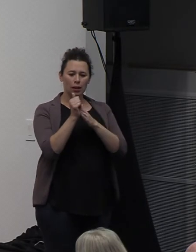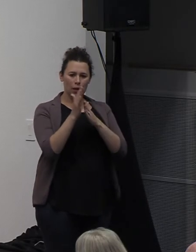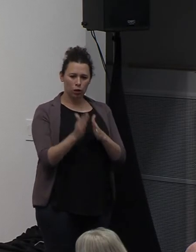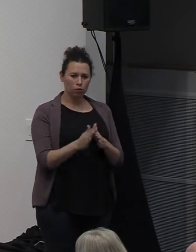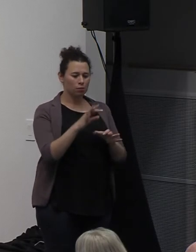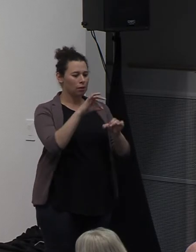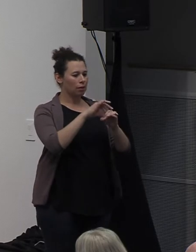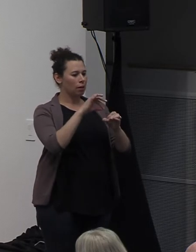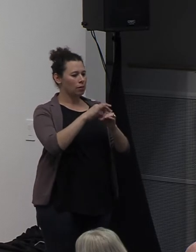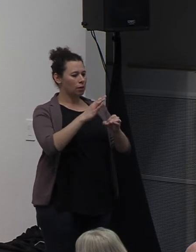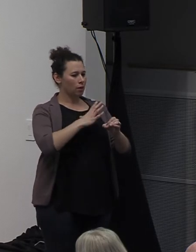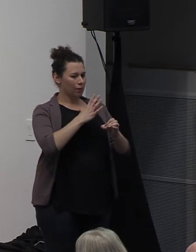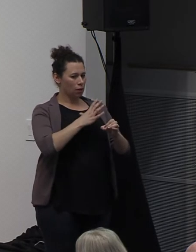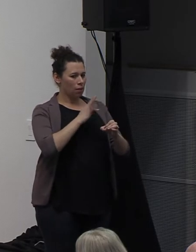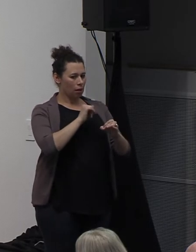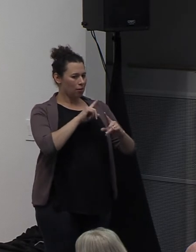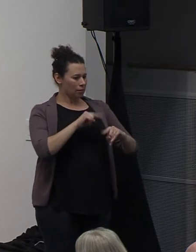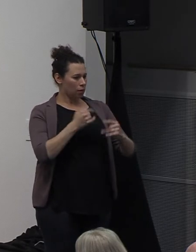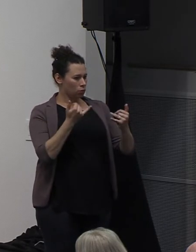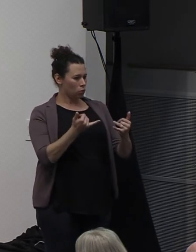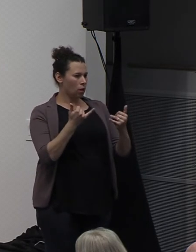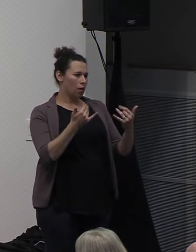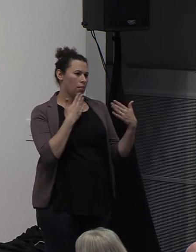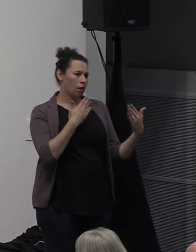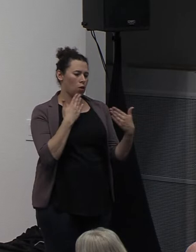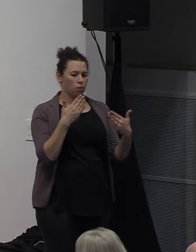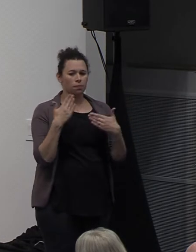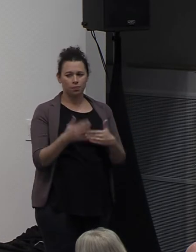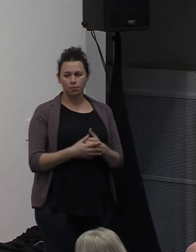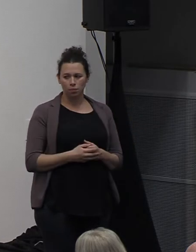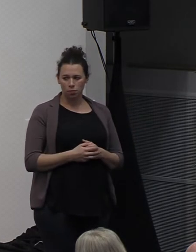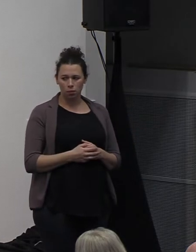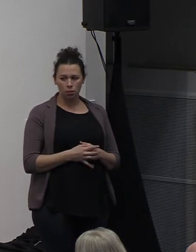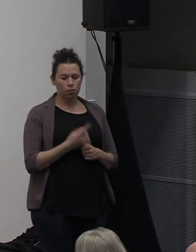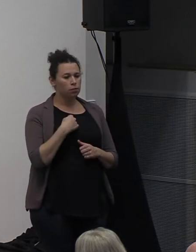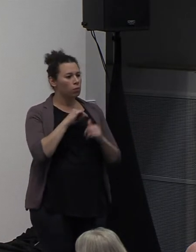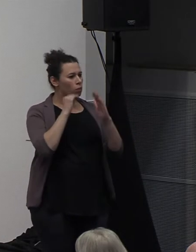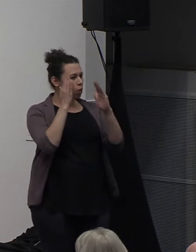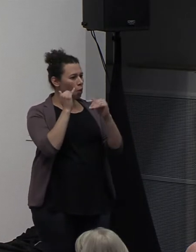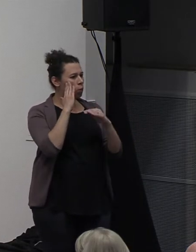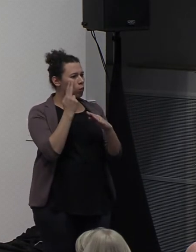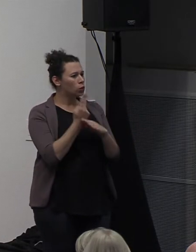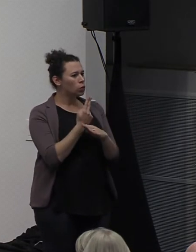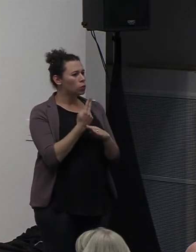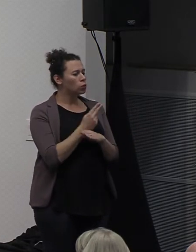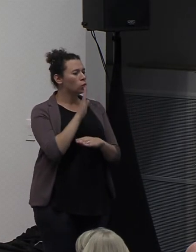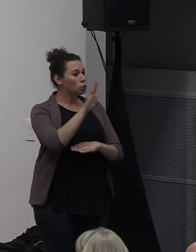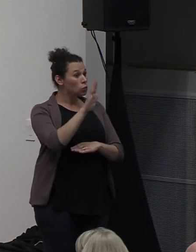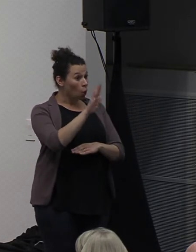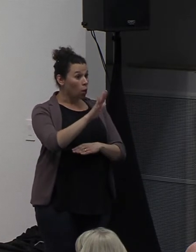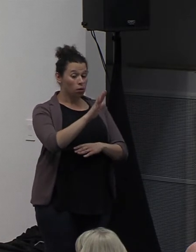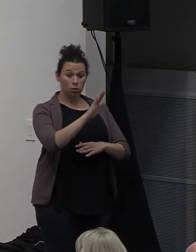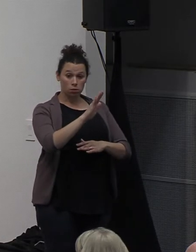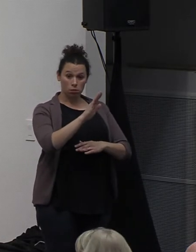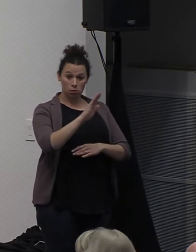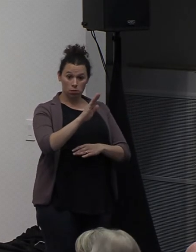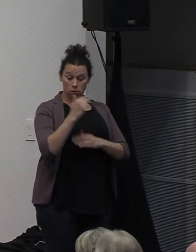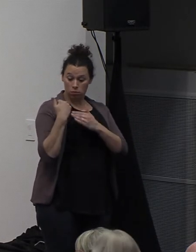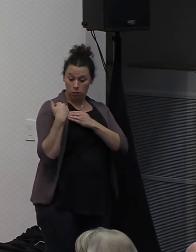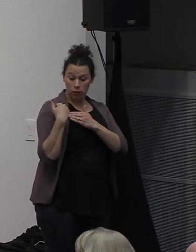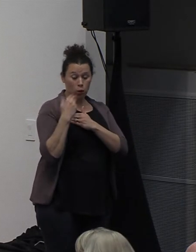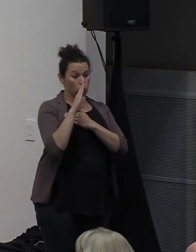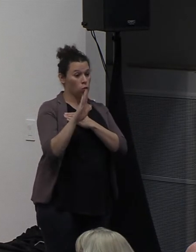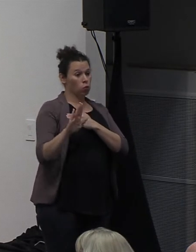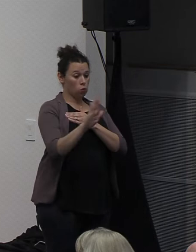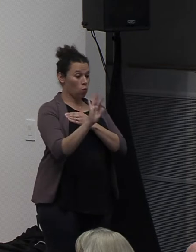and legislators who are present here this evening. We hope that you will utilize your platforms to begin a